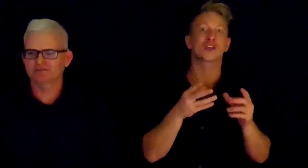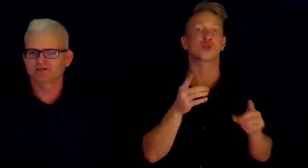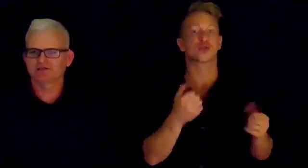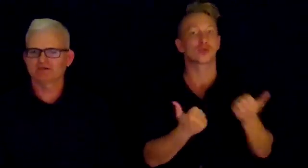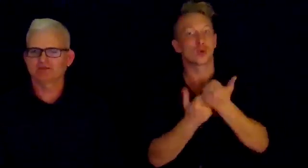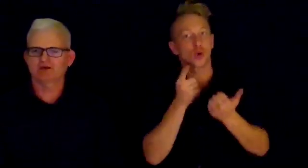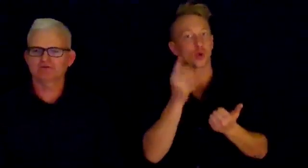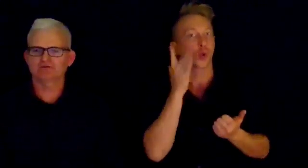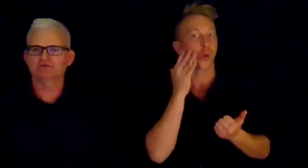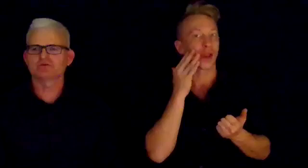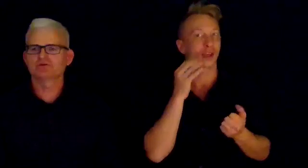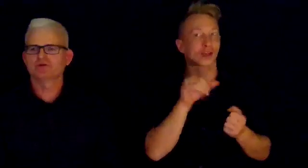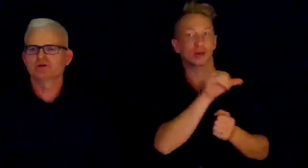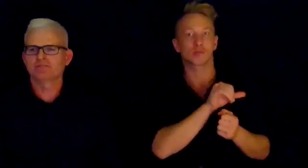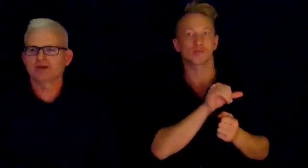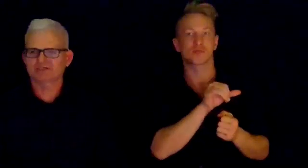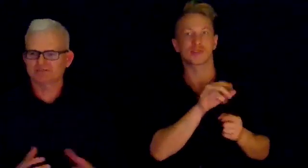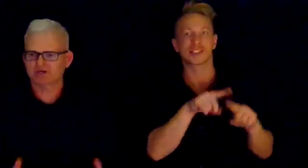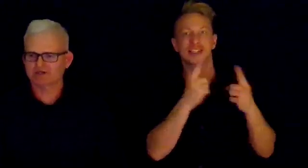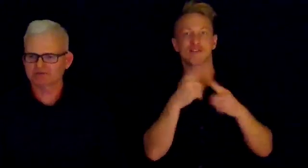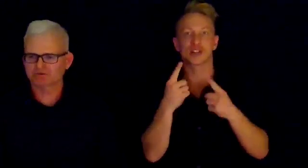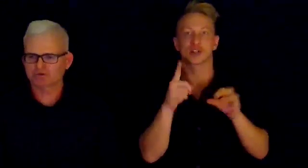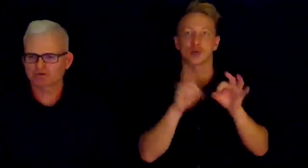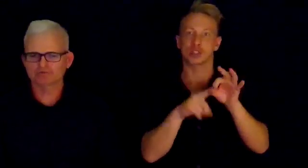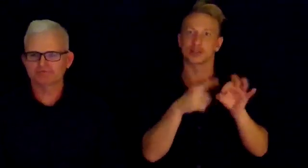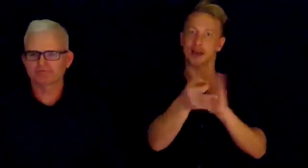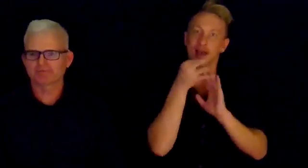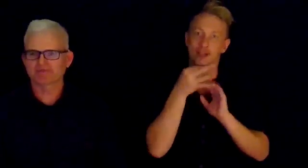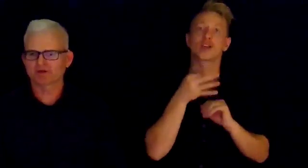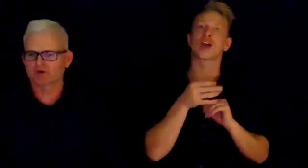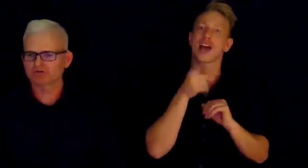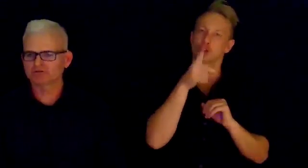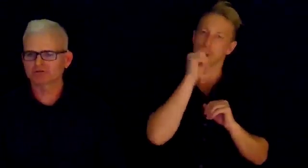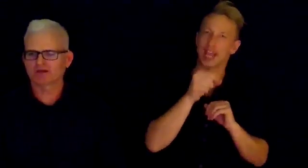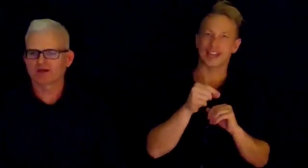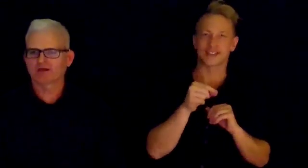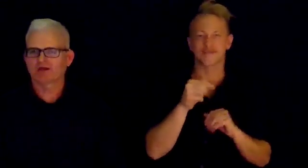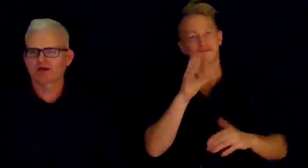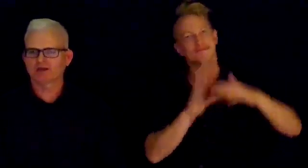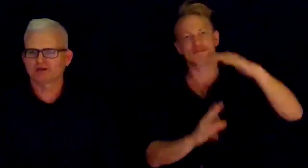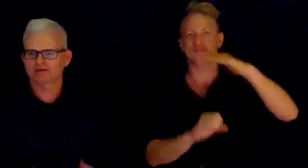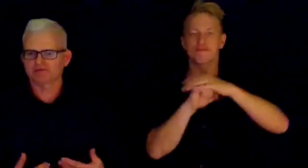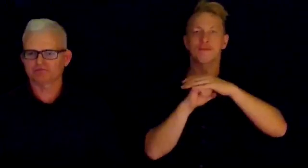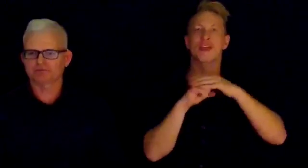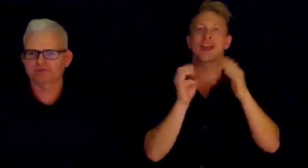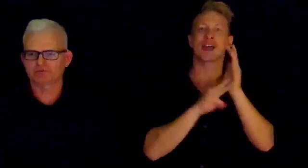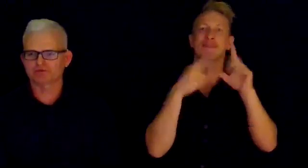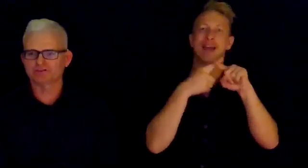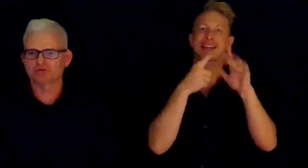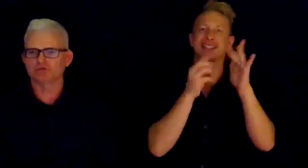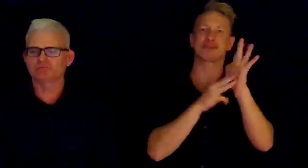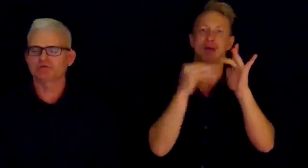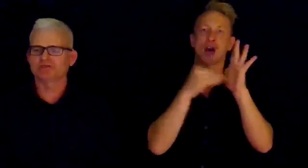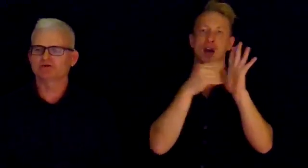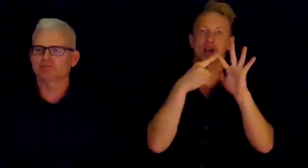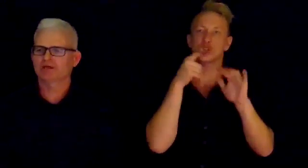asked, to be able to maximise your goals and the support